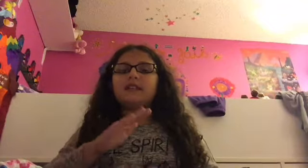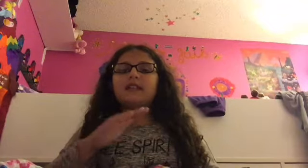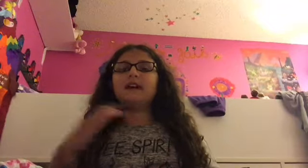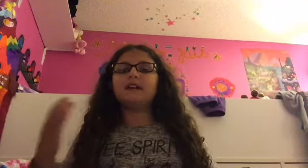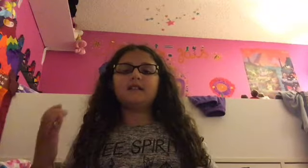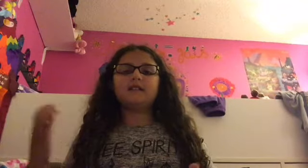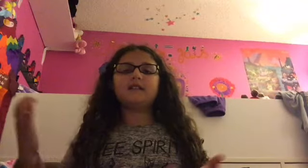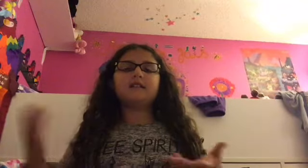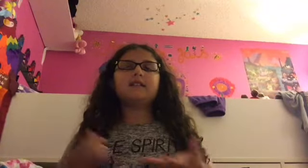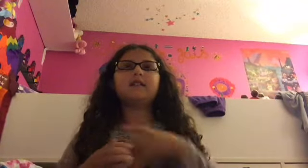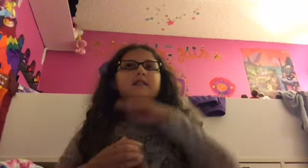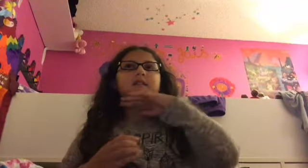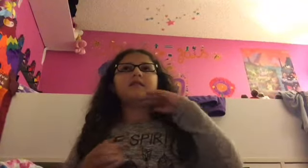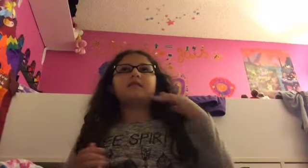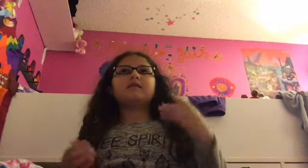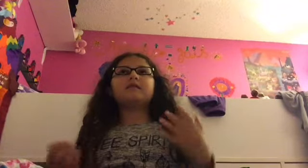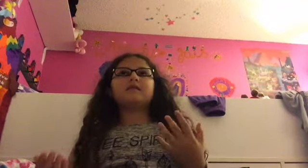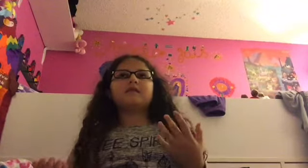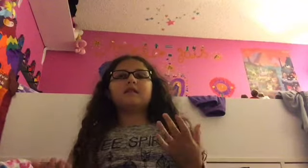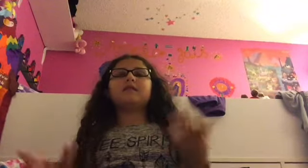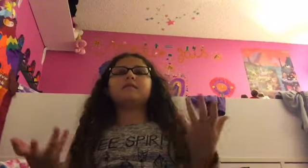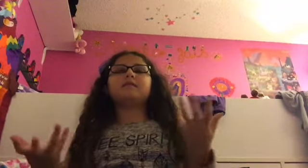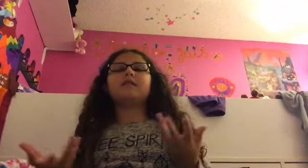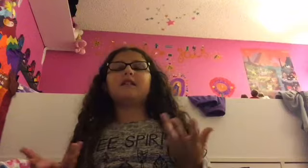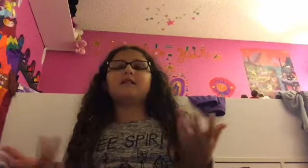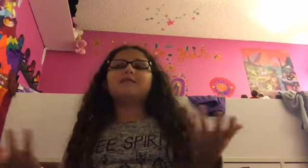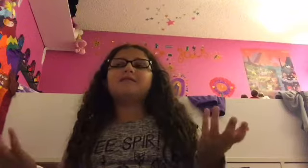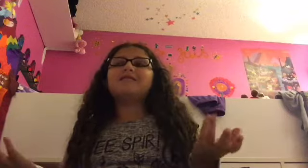chiquita, yo no hablo,